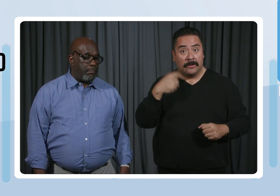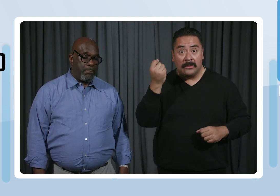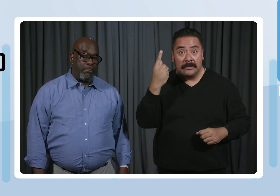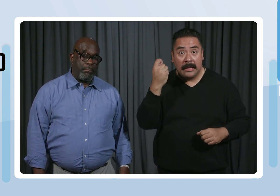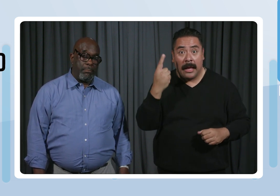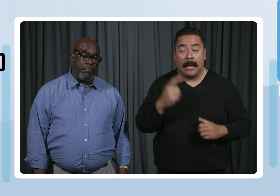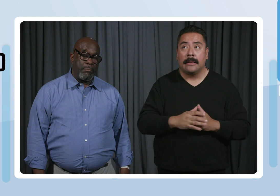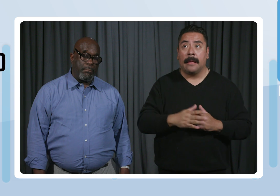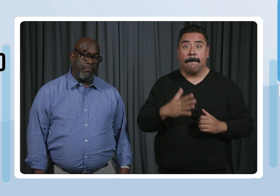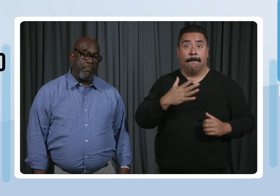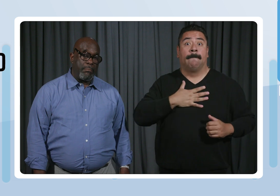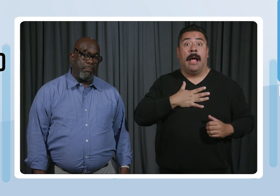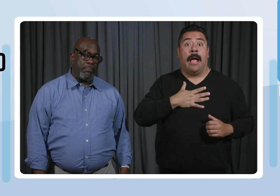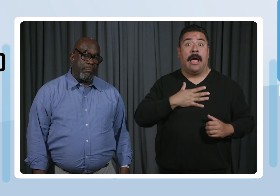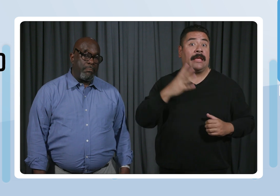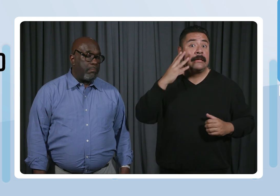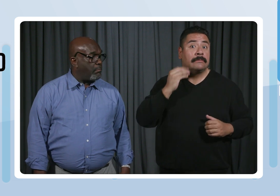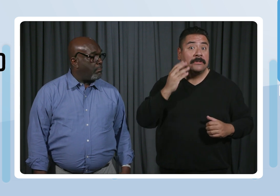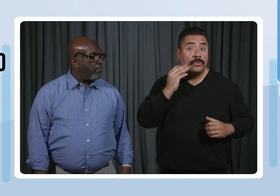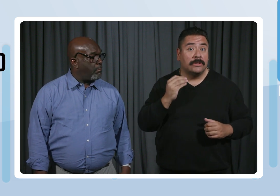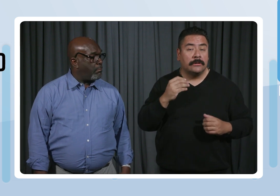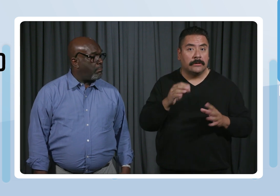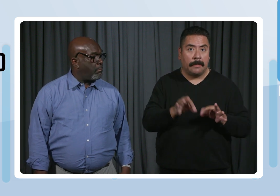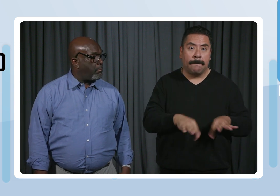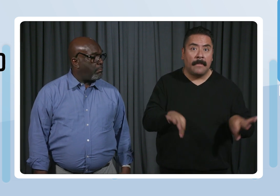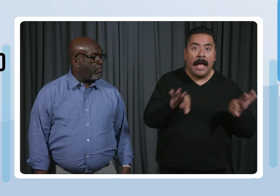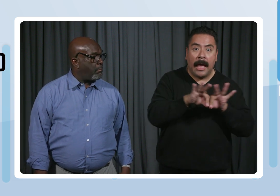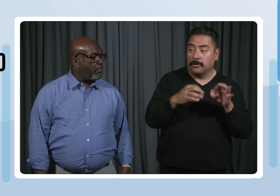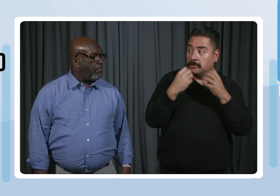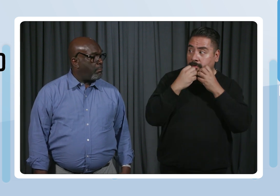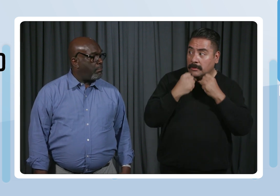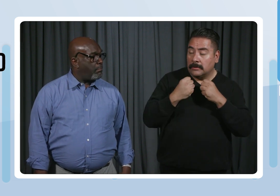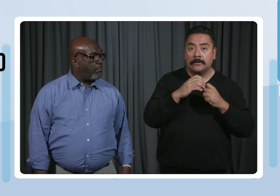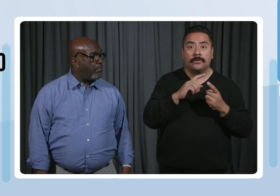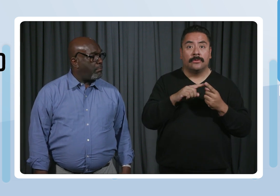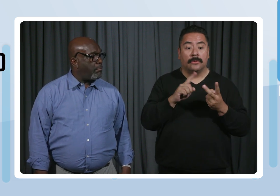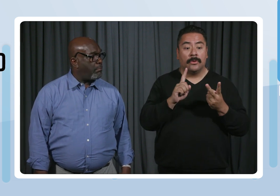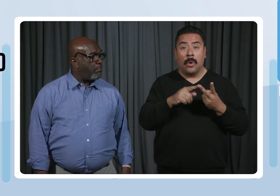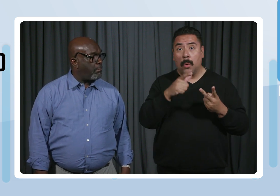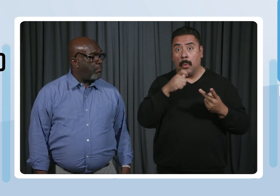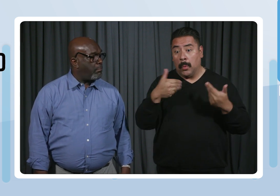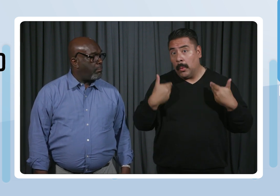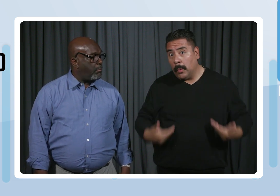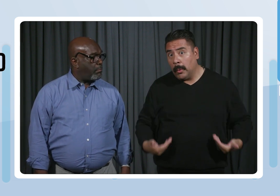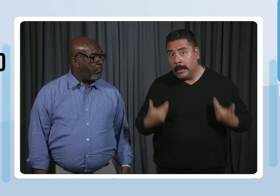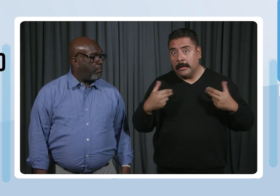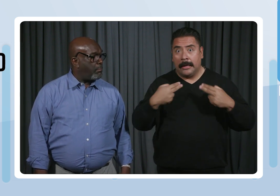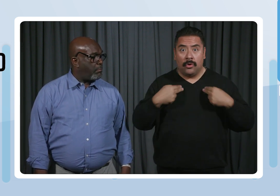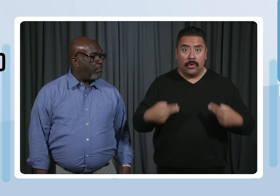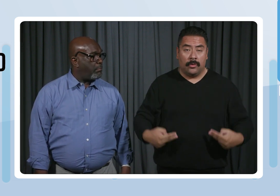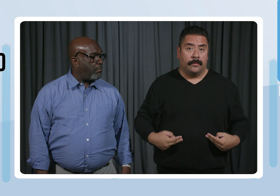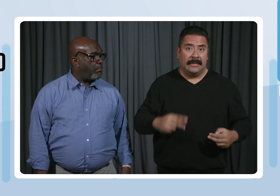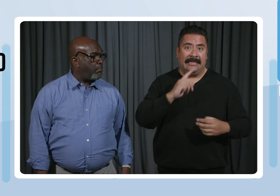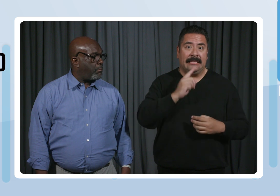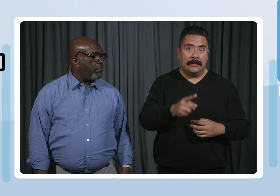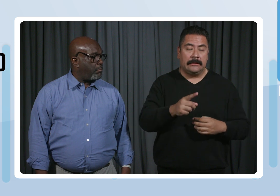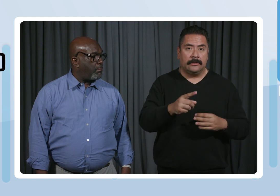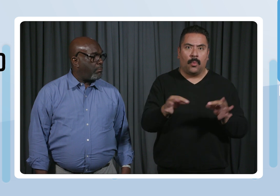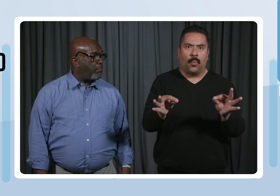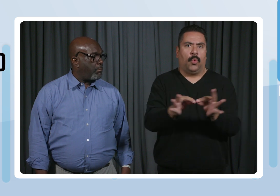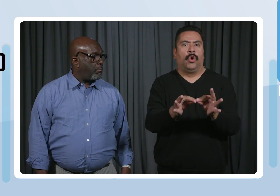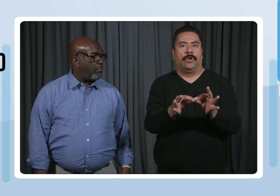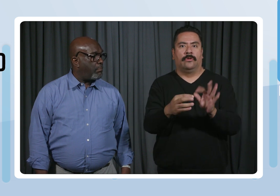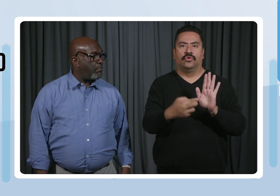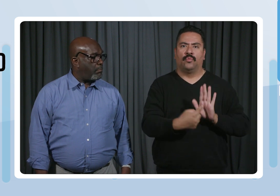that my experience matters and that who I am as a human being is worthy